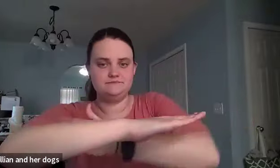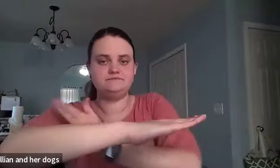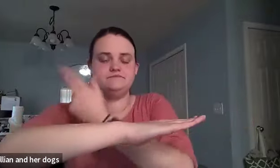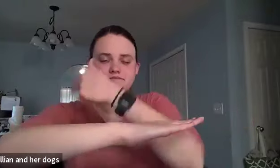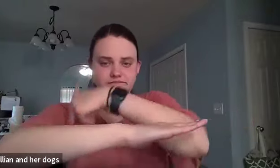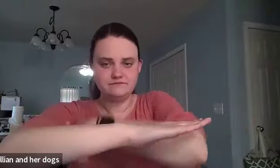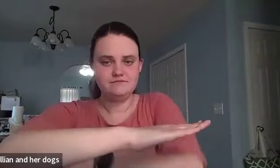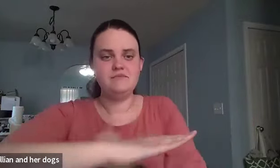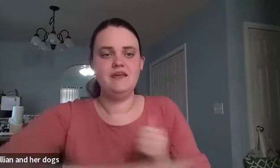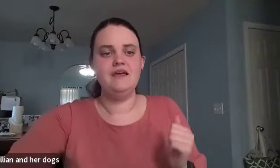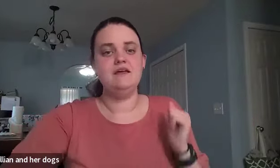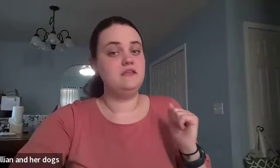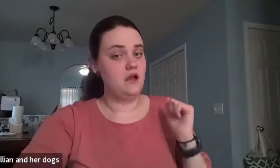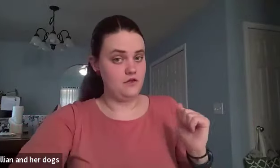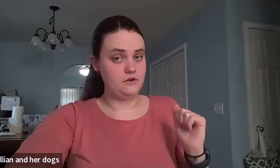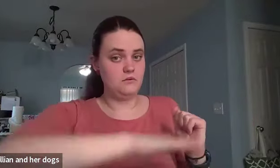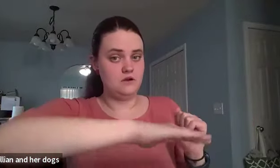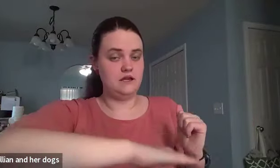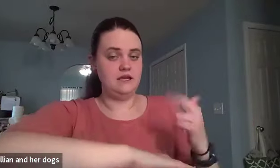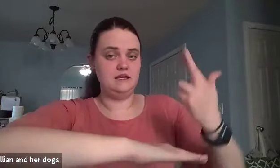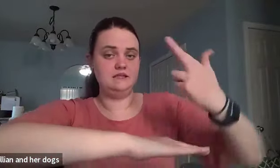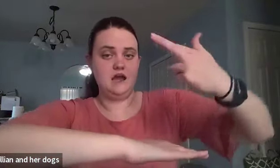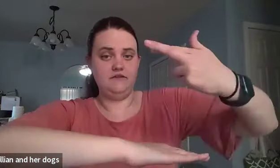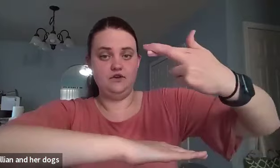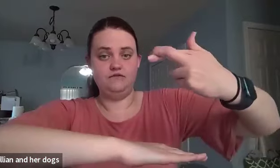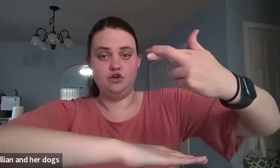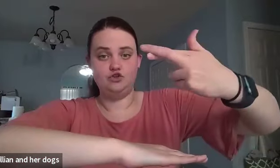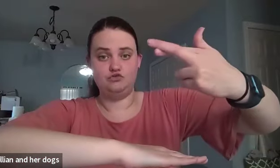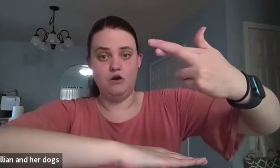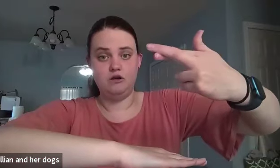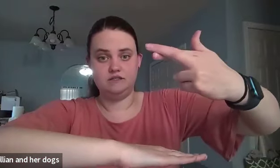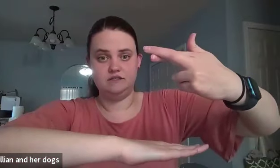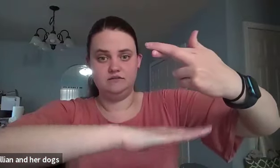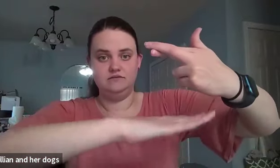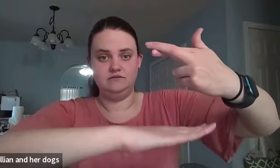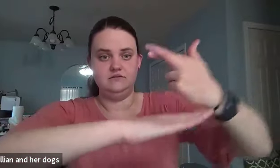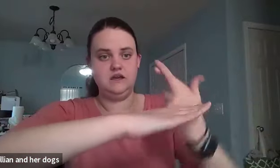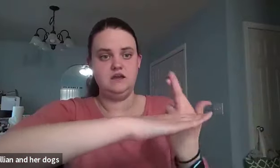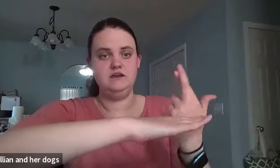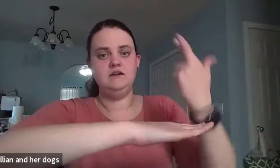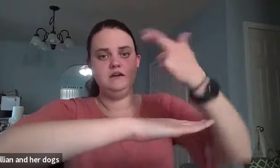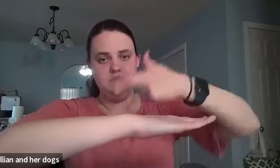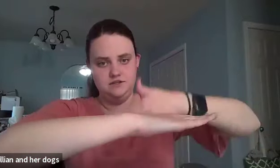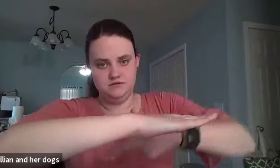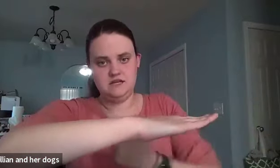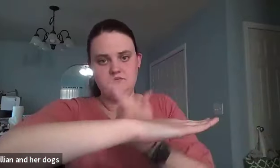Dolphin. The other one is having your fingers crossed. Okay. And doing the same